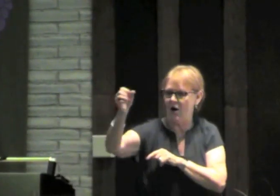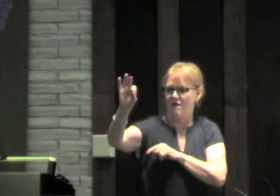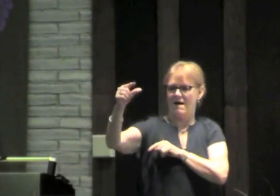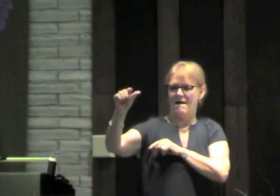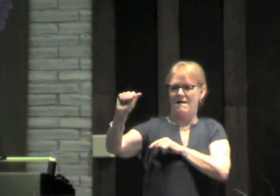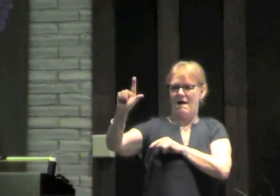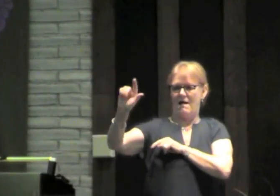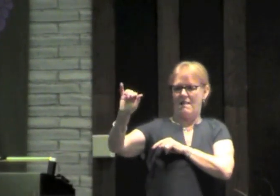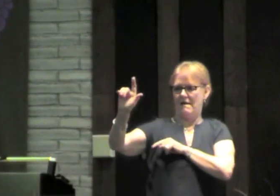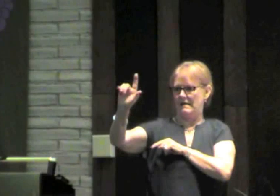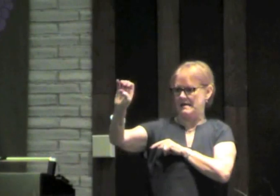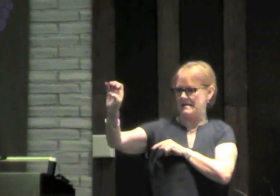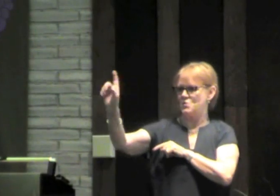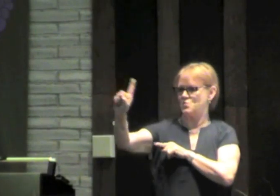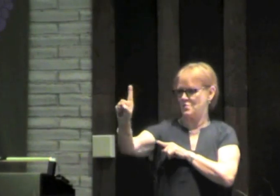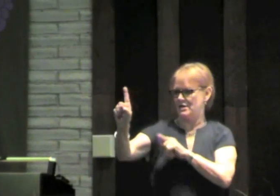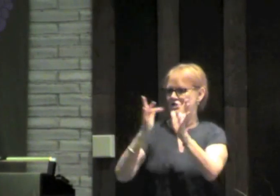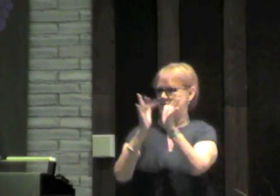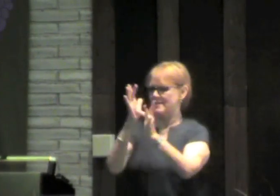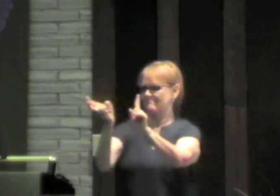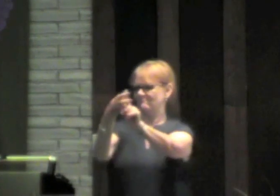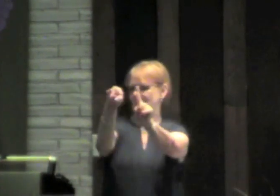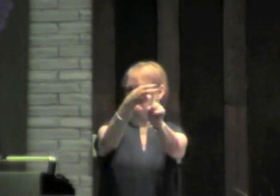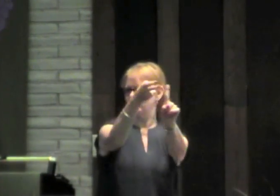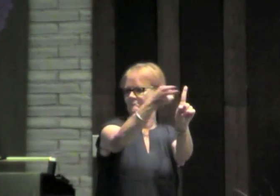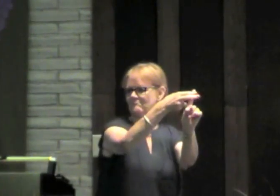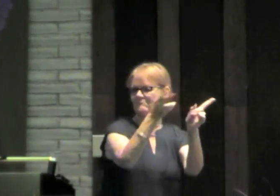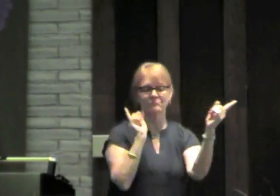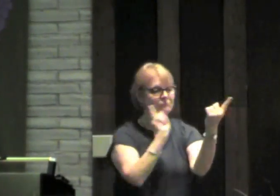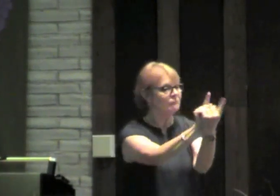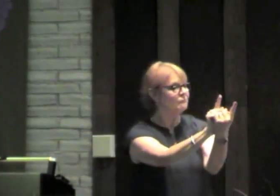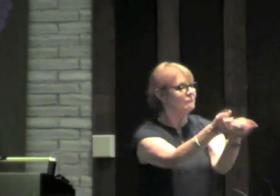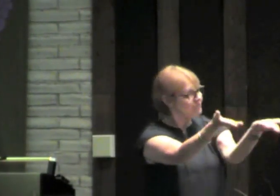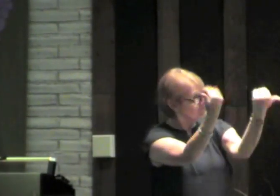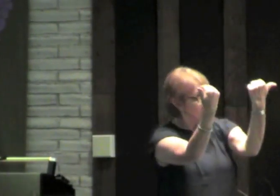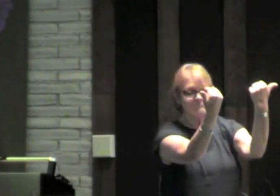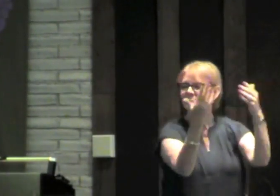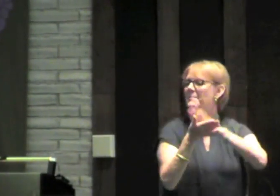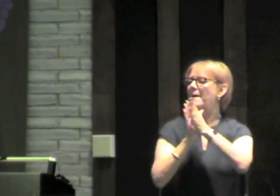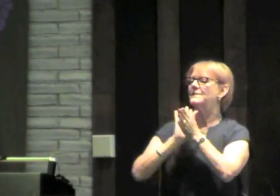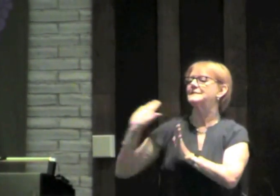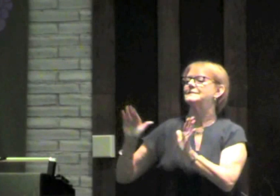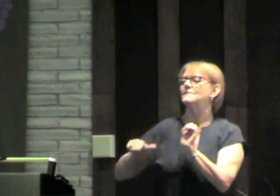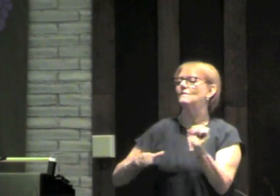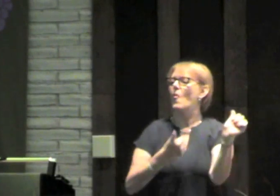And here we are at the Sea of Galilee. And that's where Jesus had recruited his disciples.